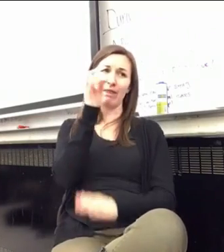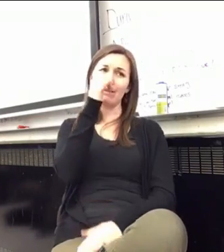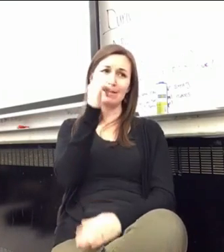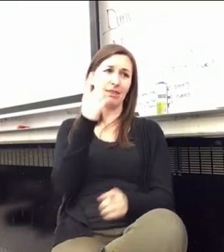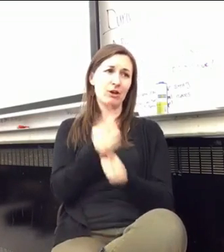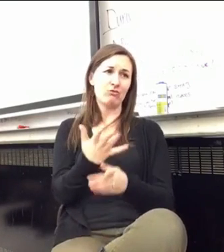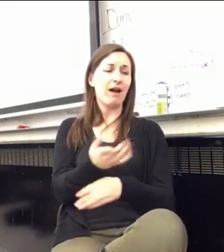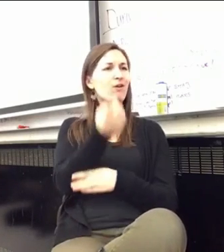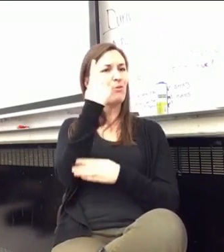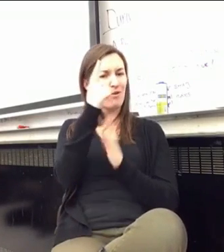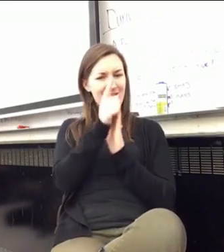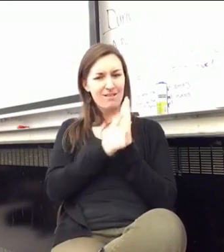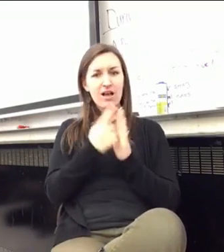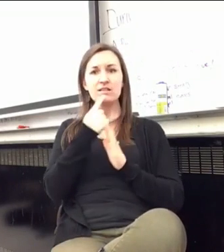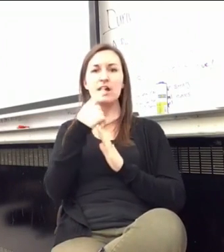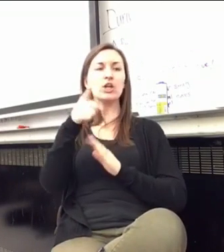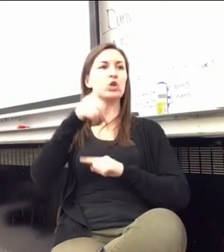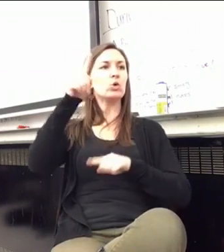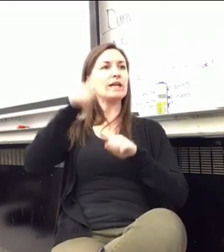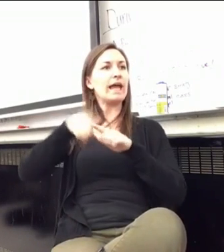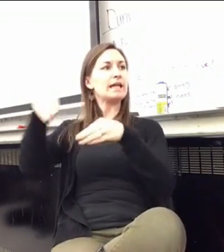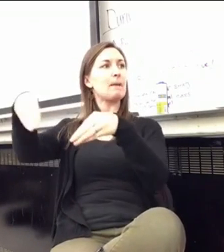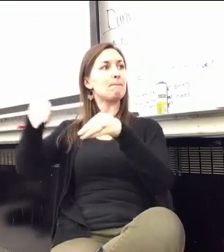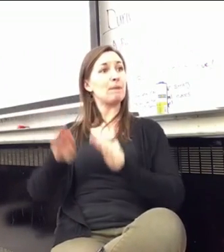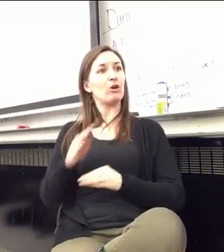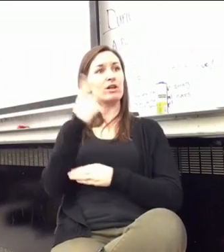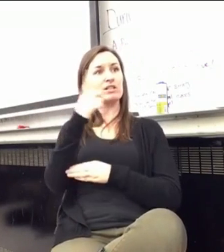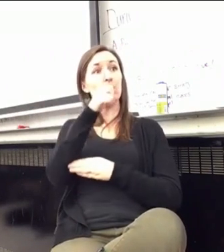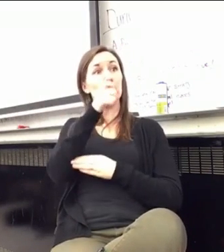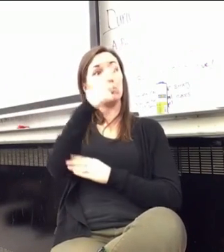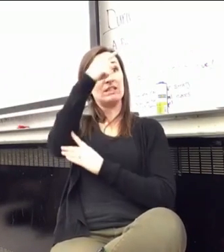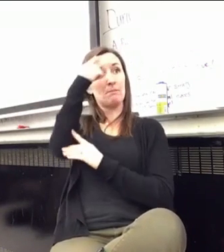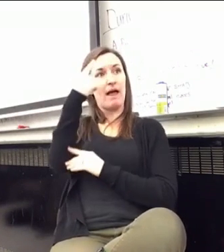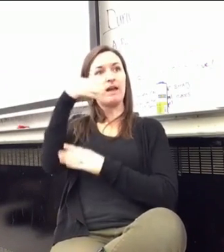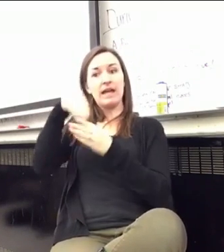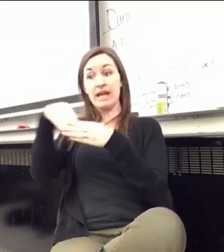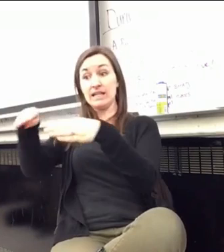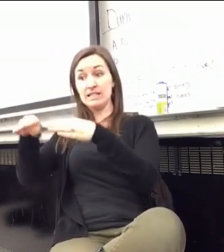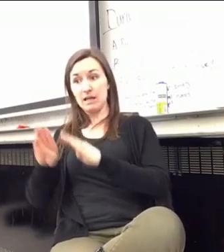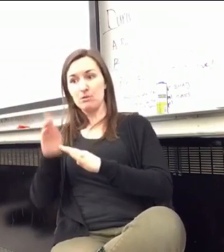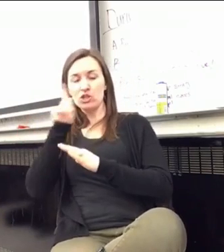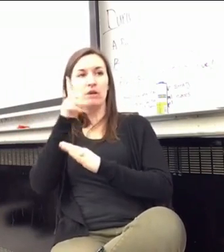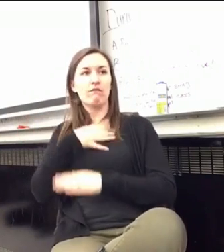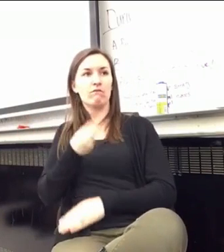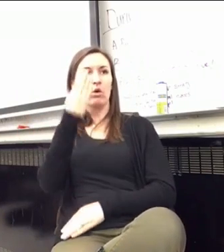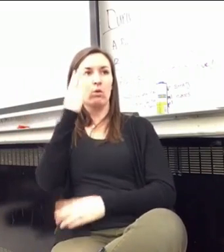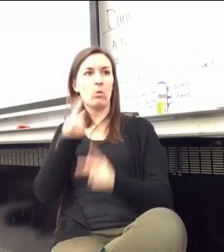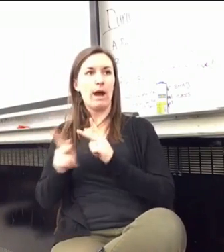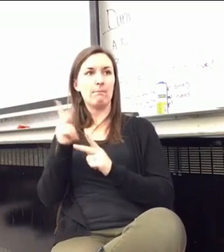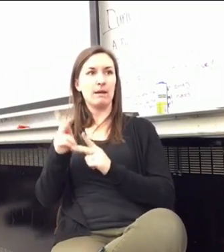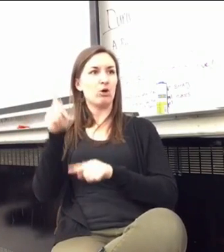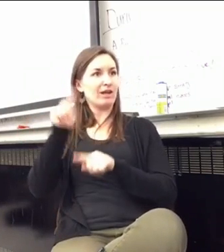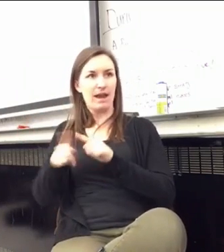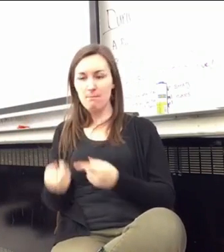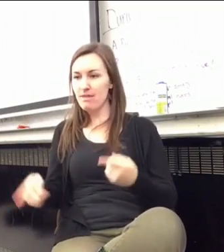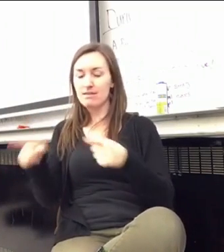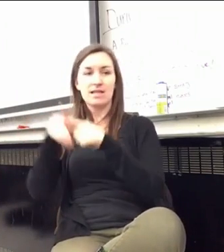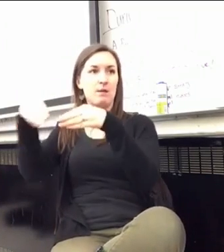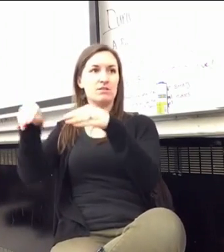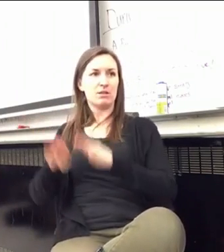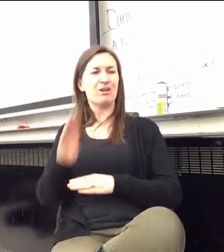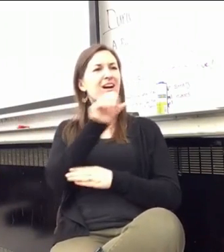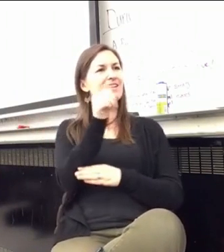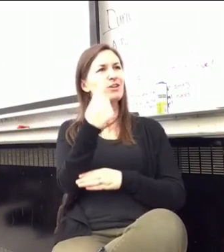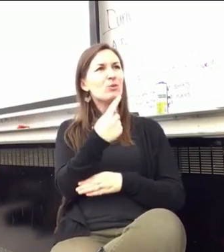one of them said you cannot bury somebody who's black in a cemetery that's made for people who are white, right? Or another one said you can't